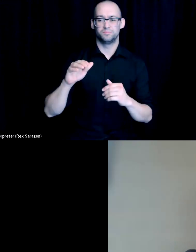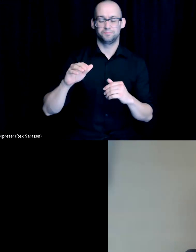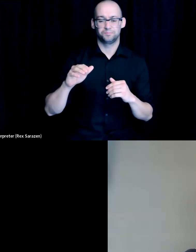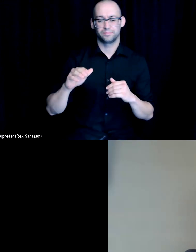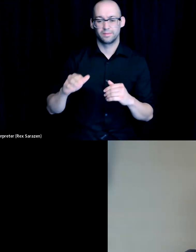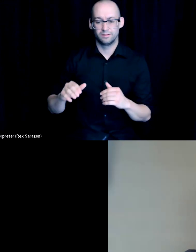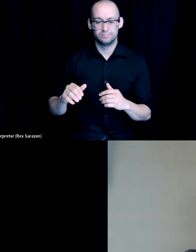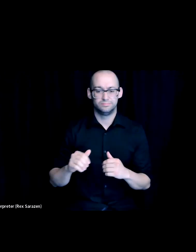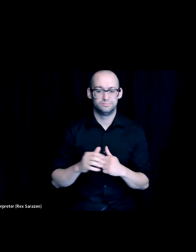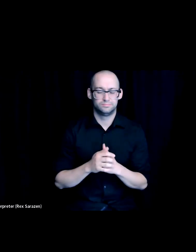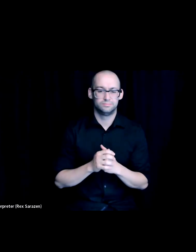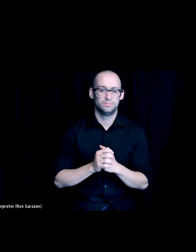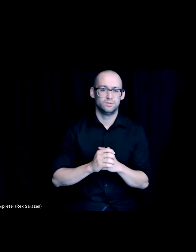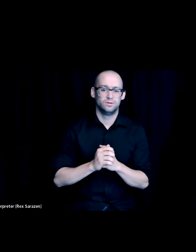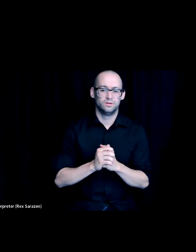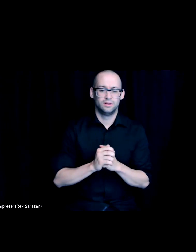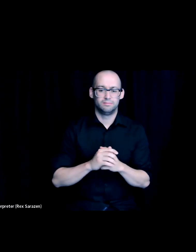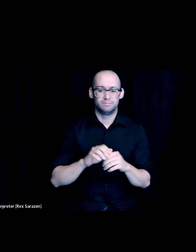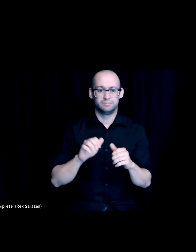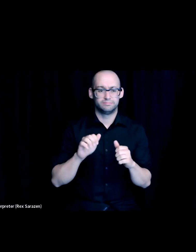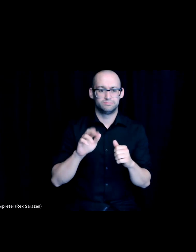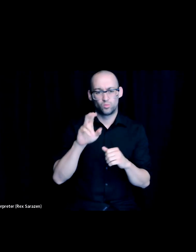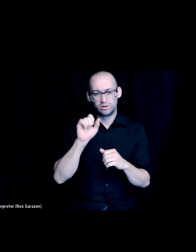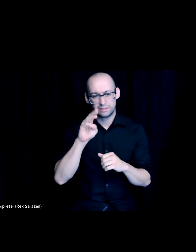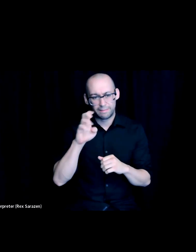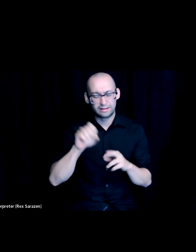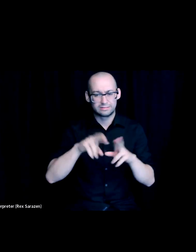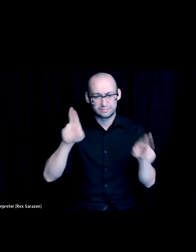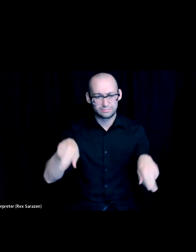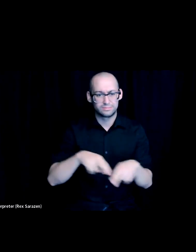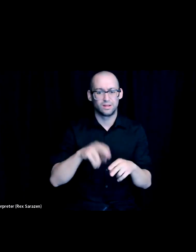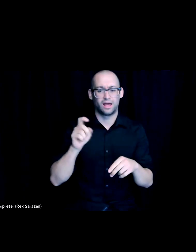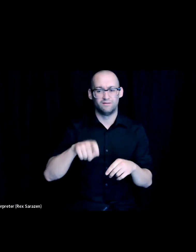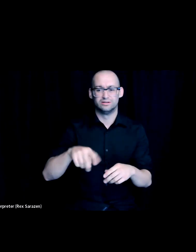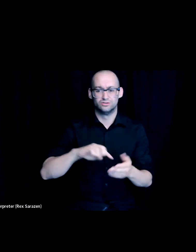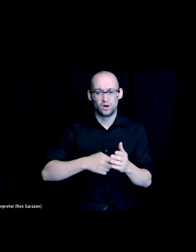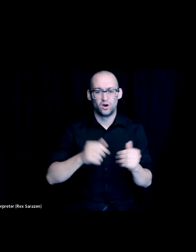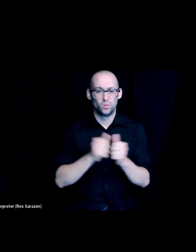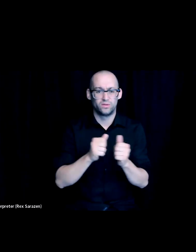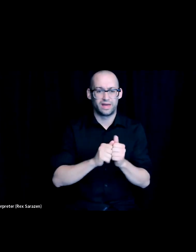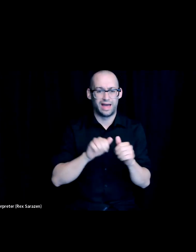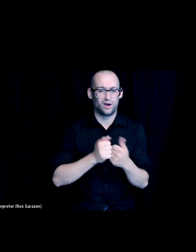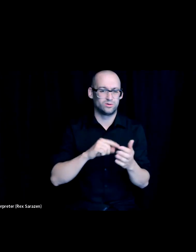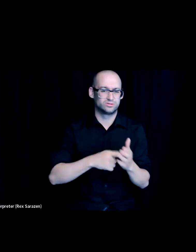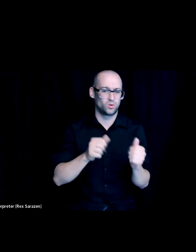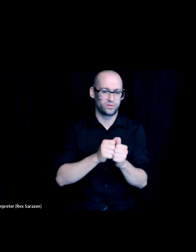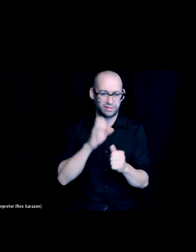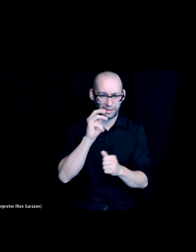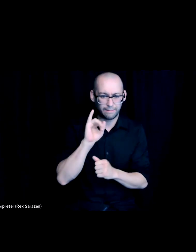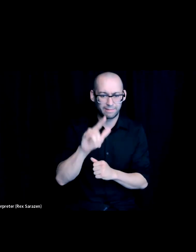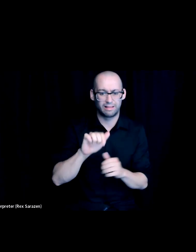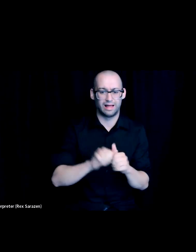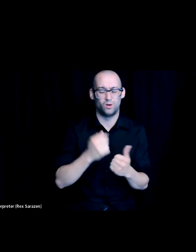working with people to develop how to create resumes, but really how to start with, how do you respond to email? How do you do these very,